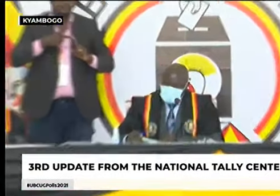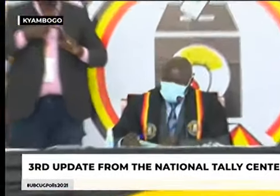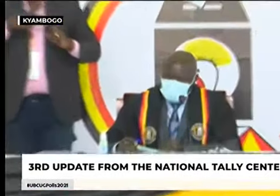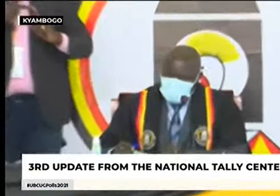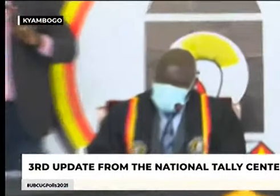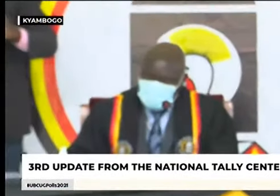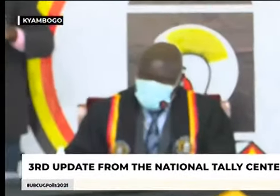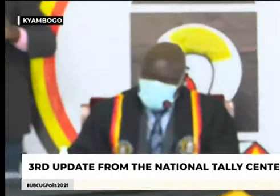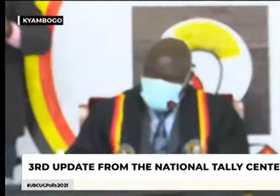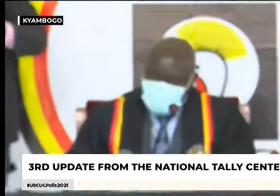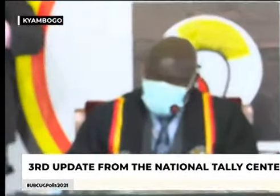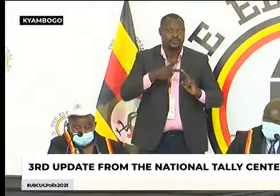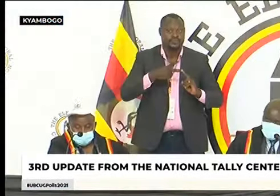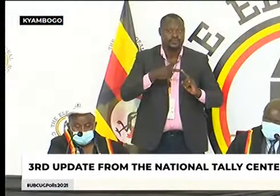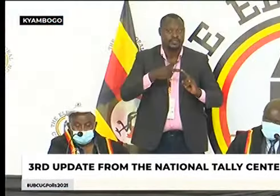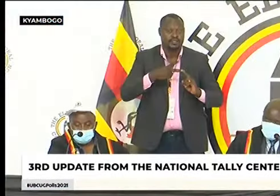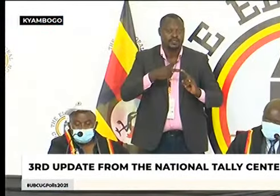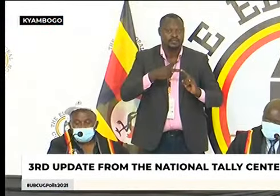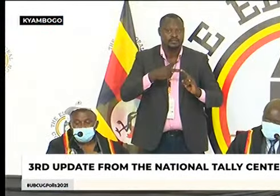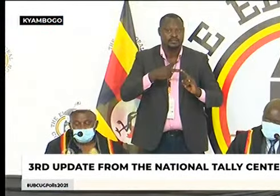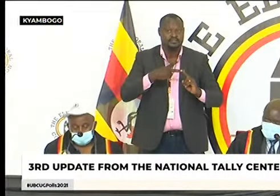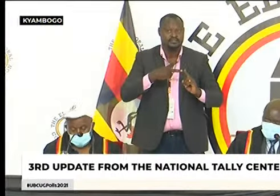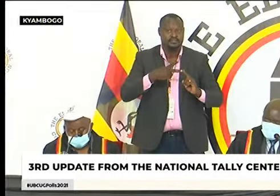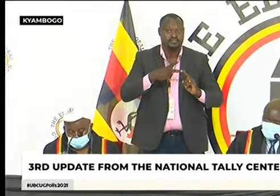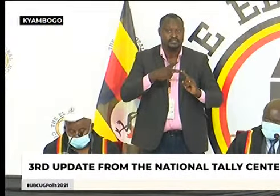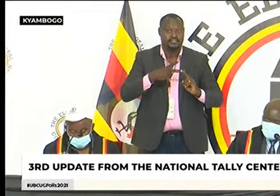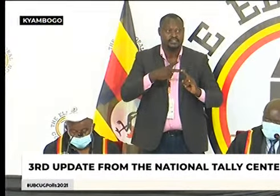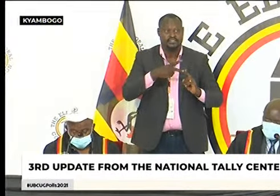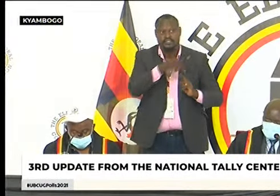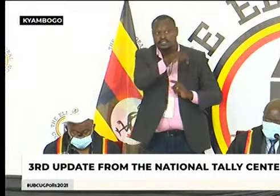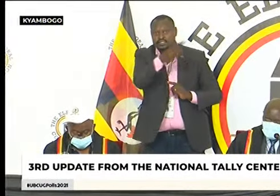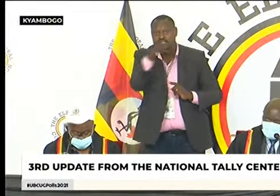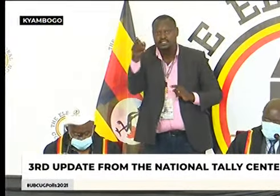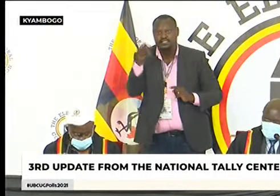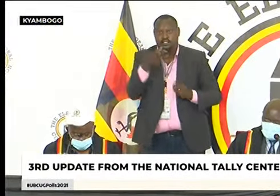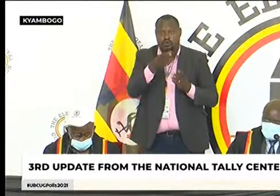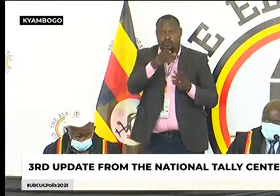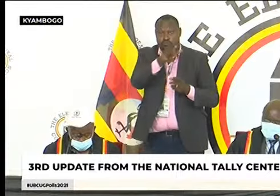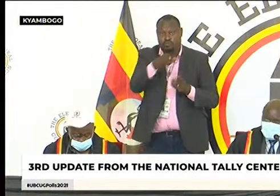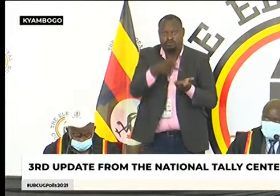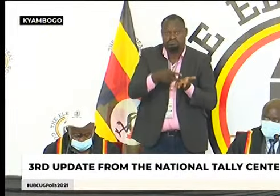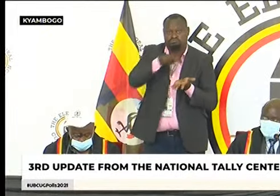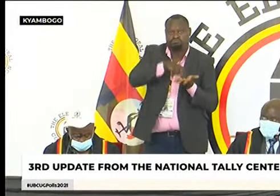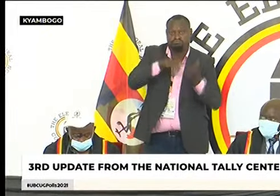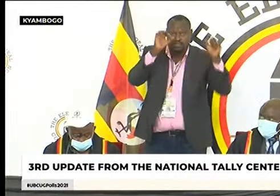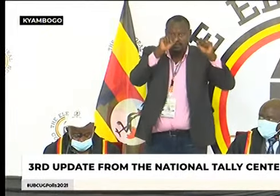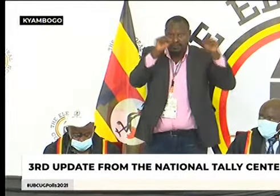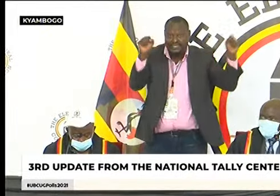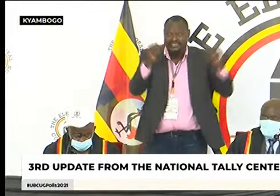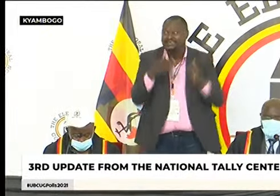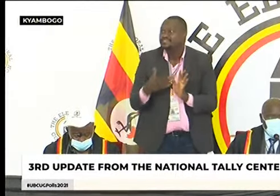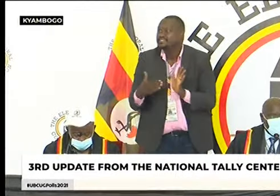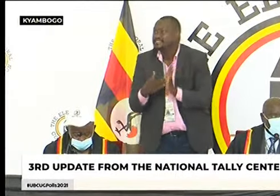the issue of the candidates not being able to access the transmission medium,